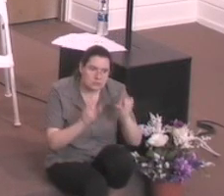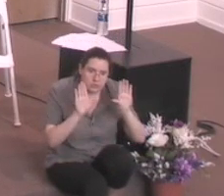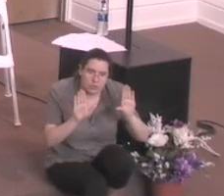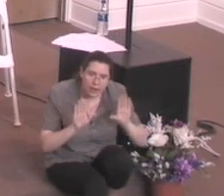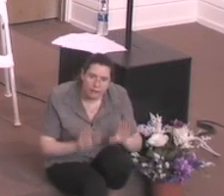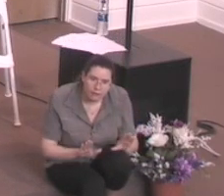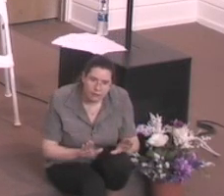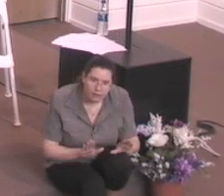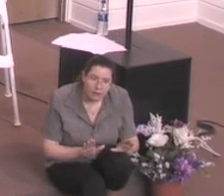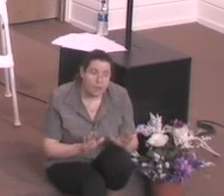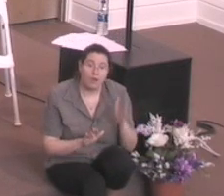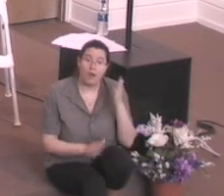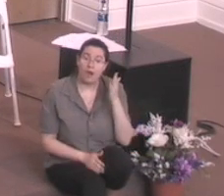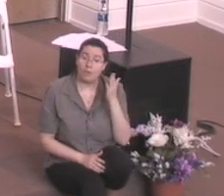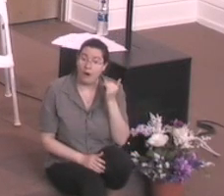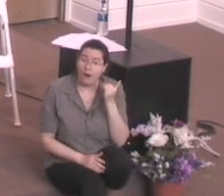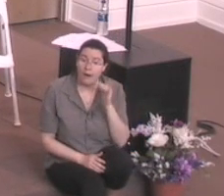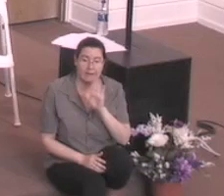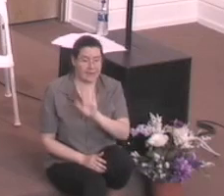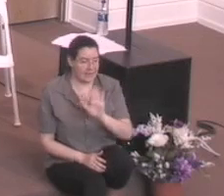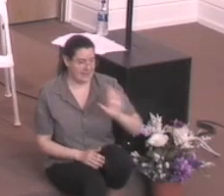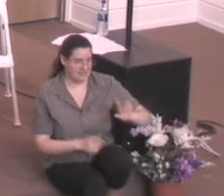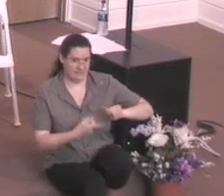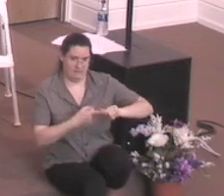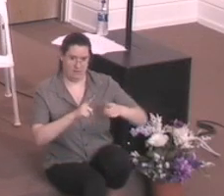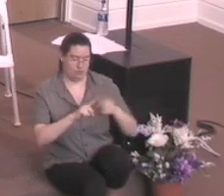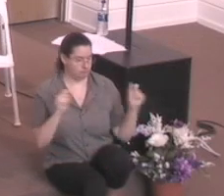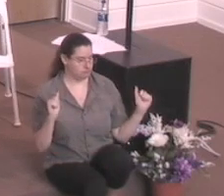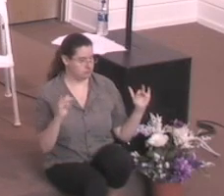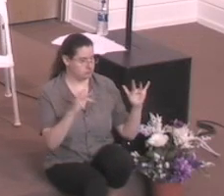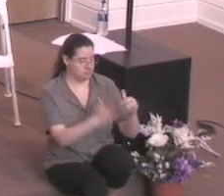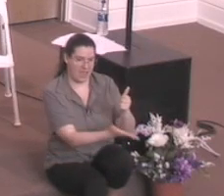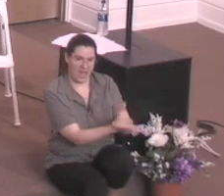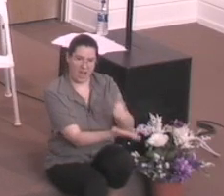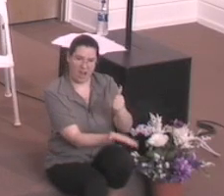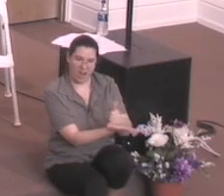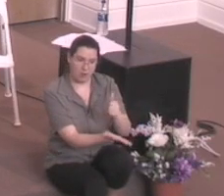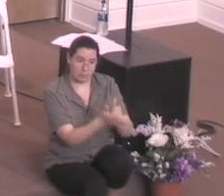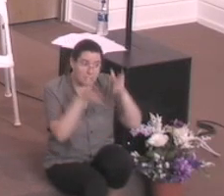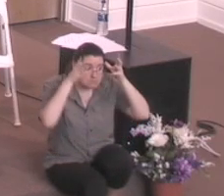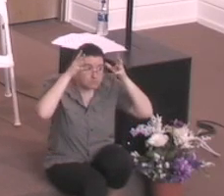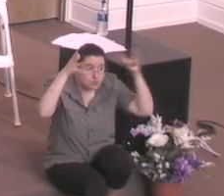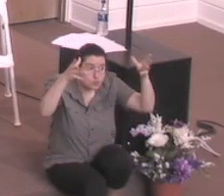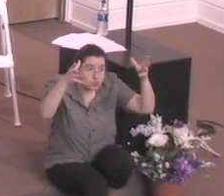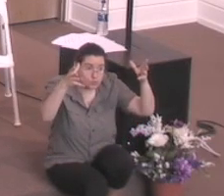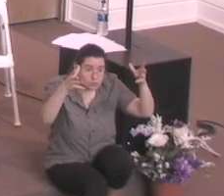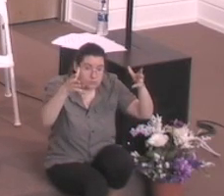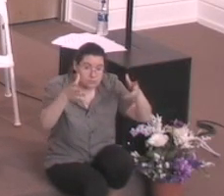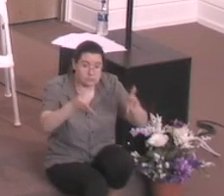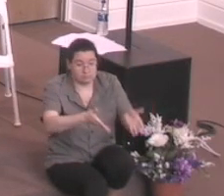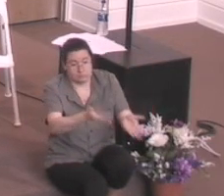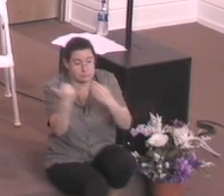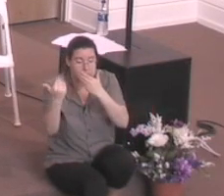by his homies coming and helping him haul a moose out of the woods.